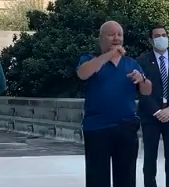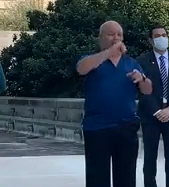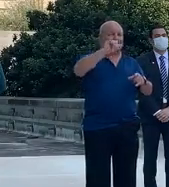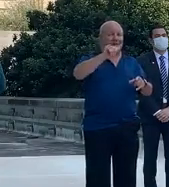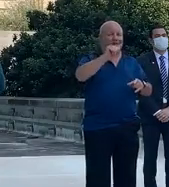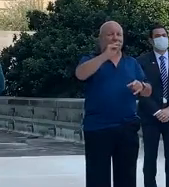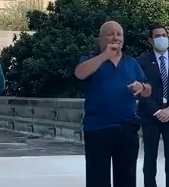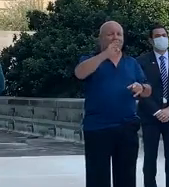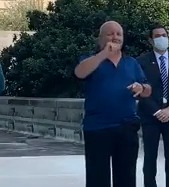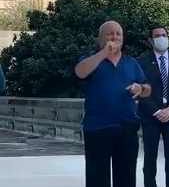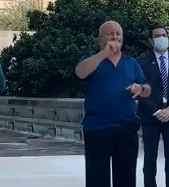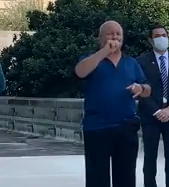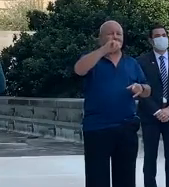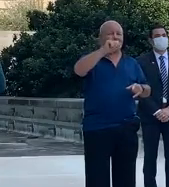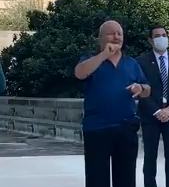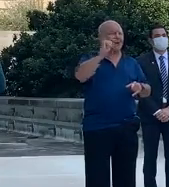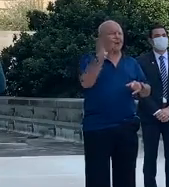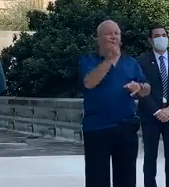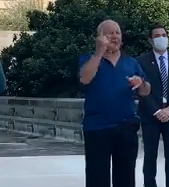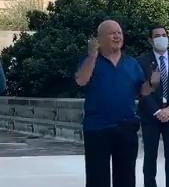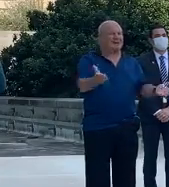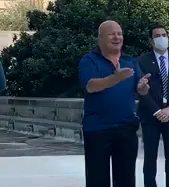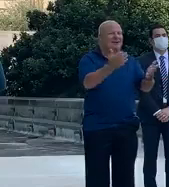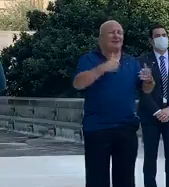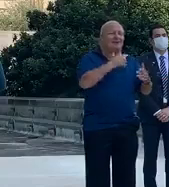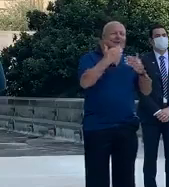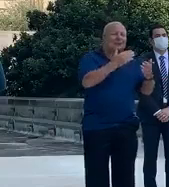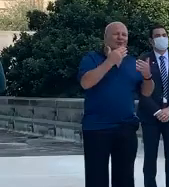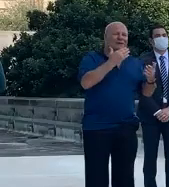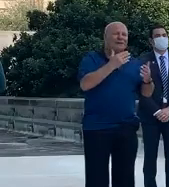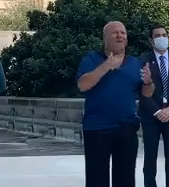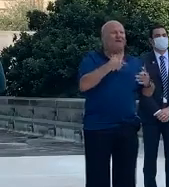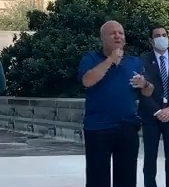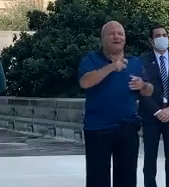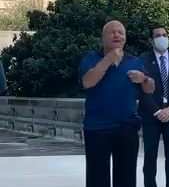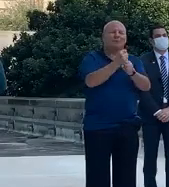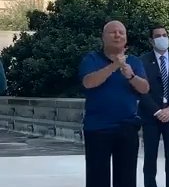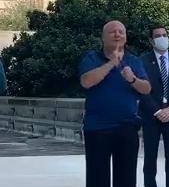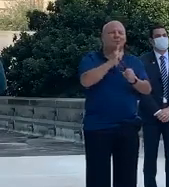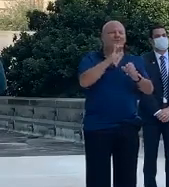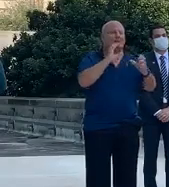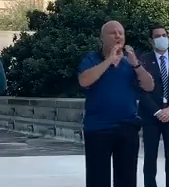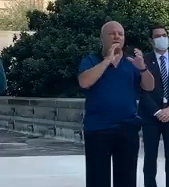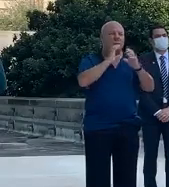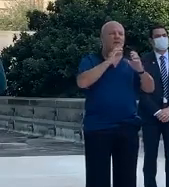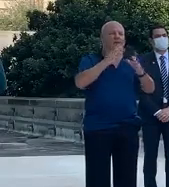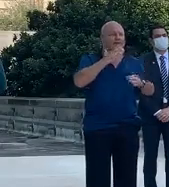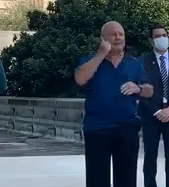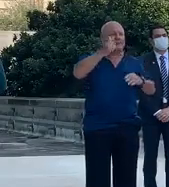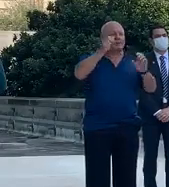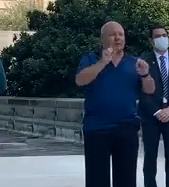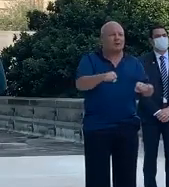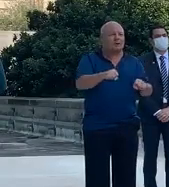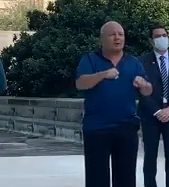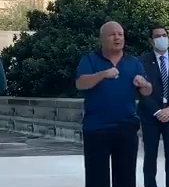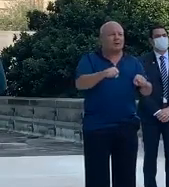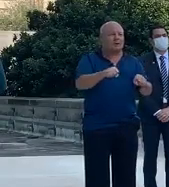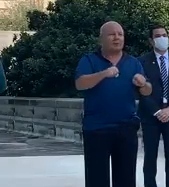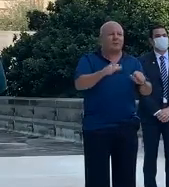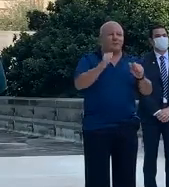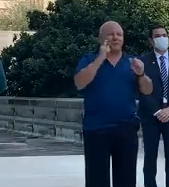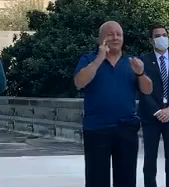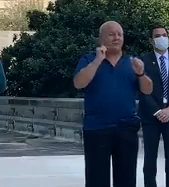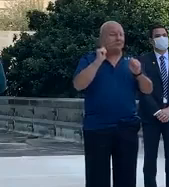you're always around, and we appreciate that because we have to make sure that we're communicating as best we can